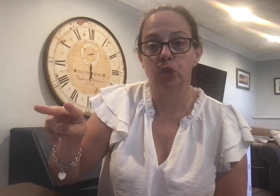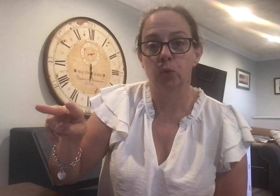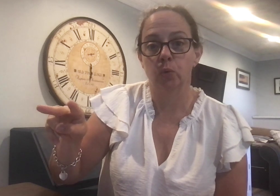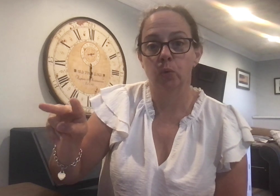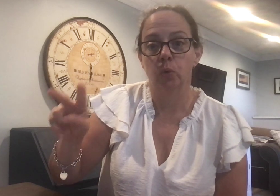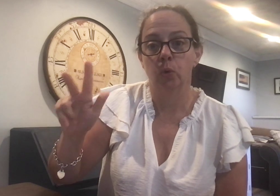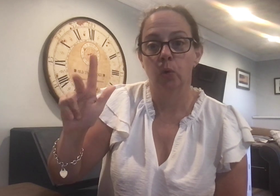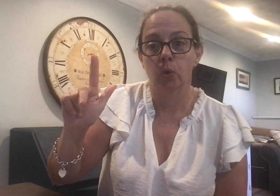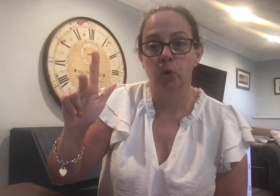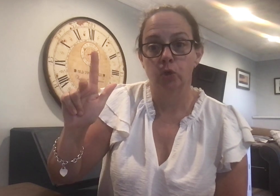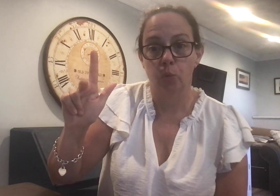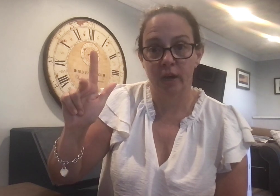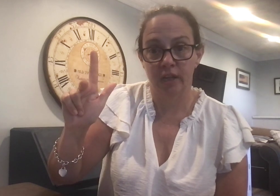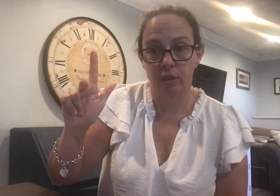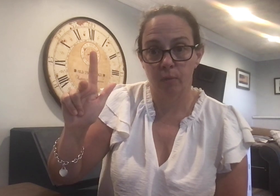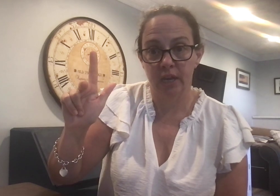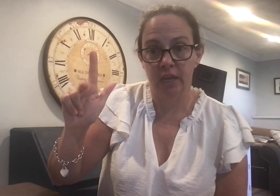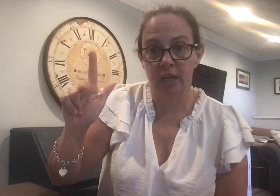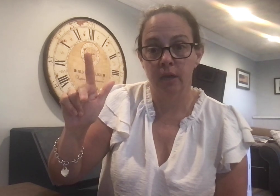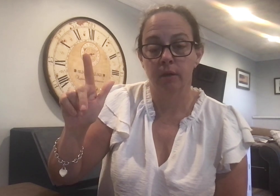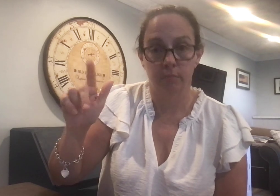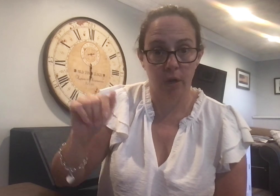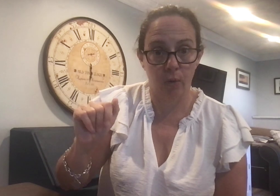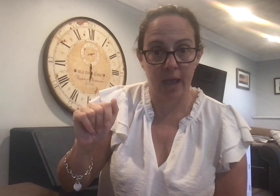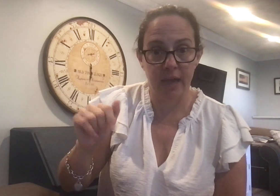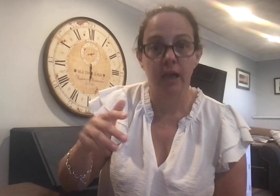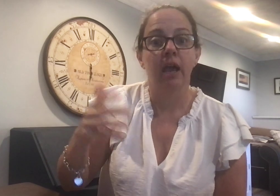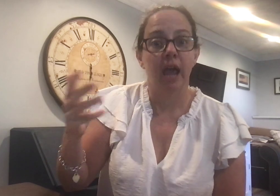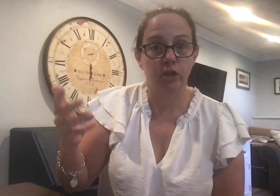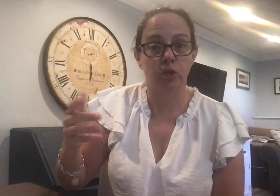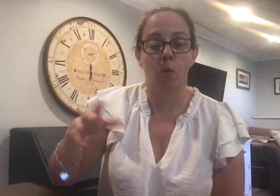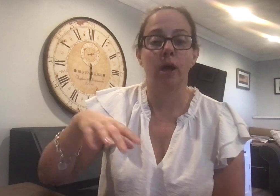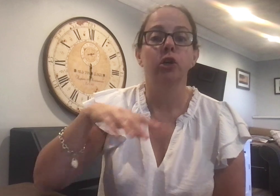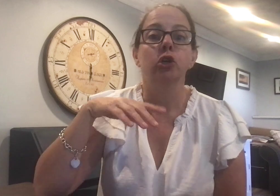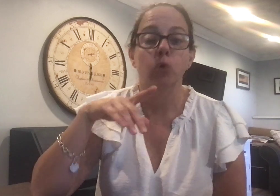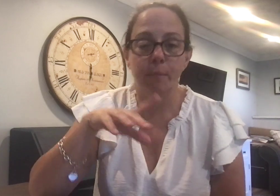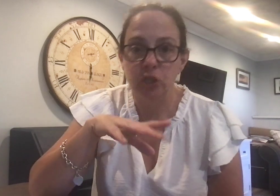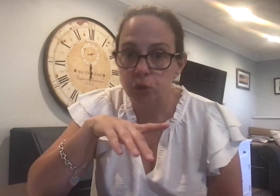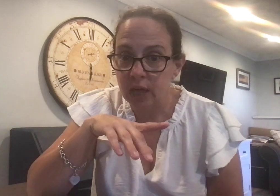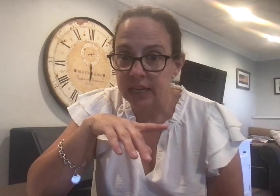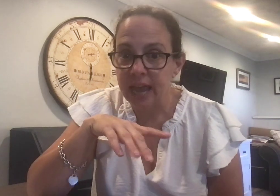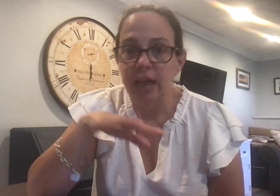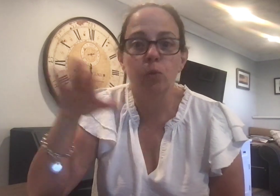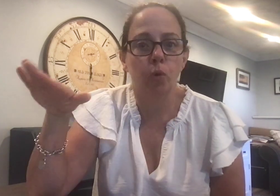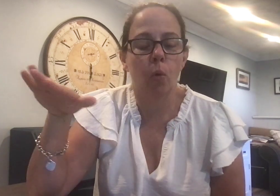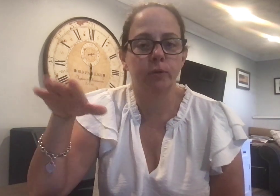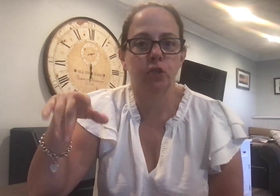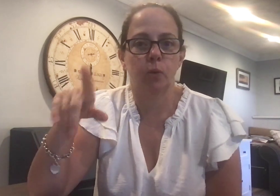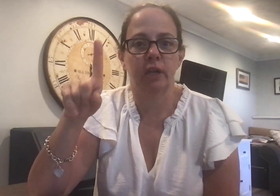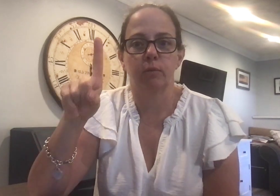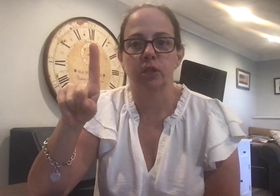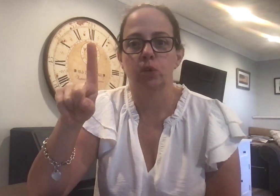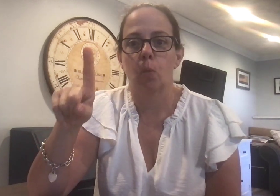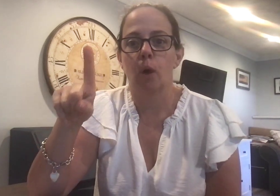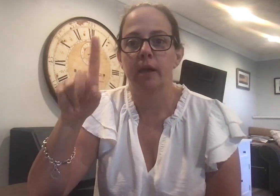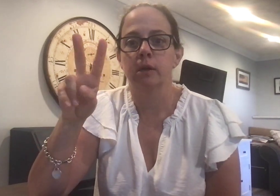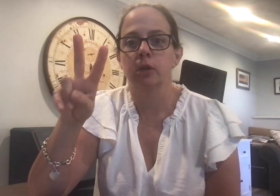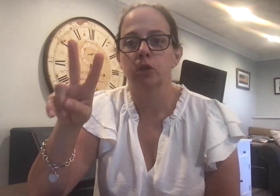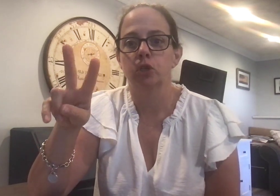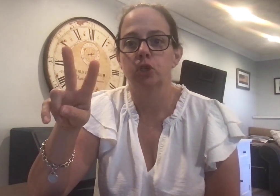22, 23, okay, and so on. So I'm going to do that again. We'll go up to 23. So 1,